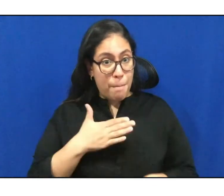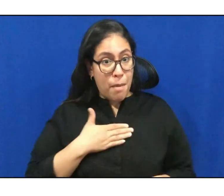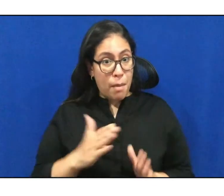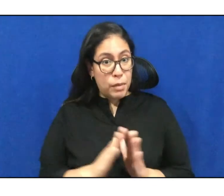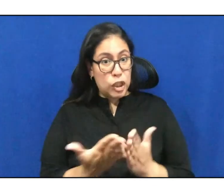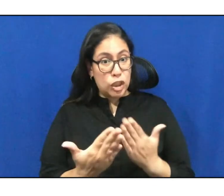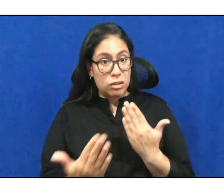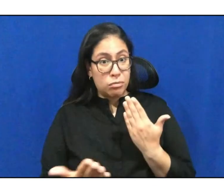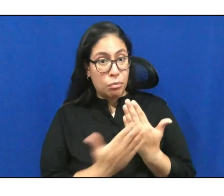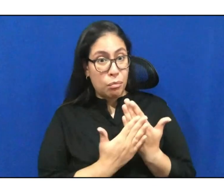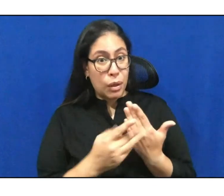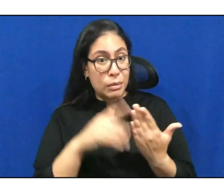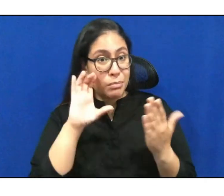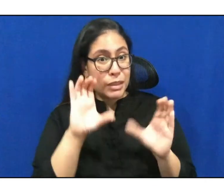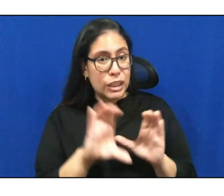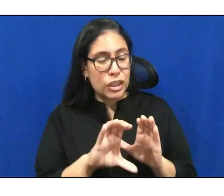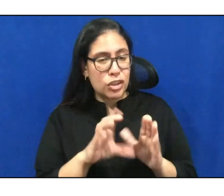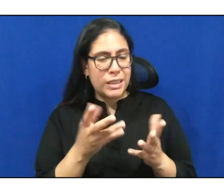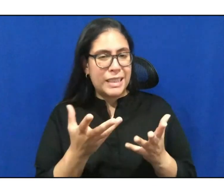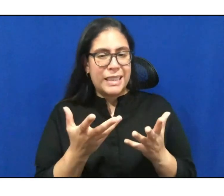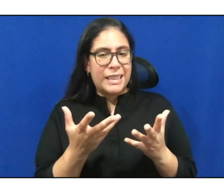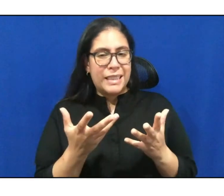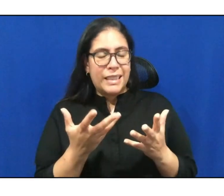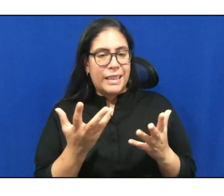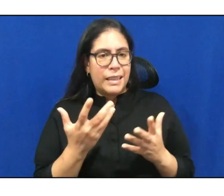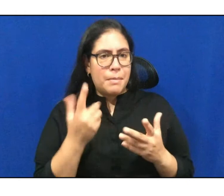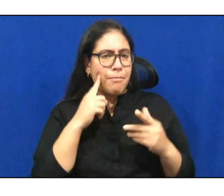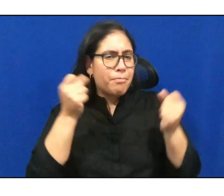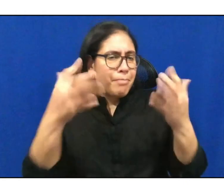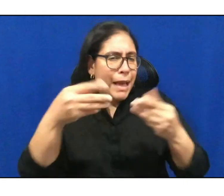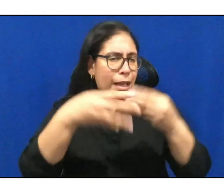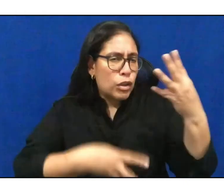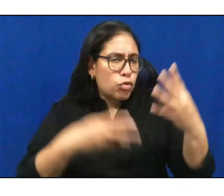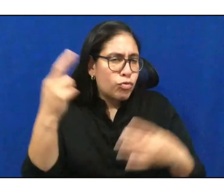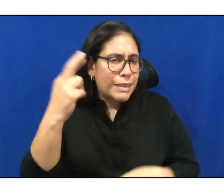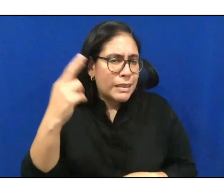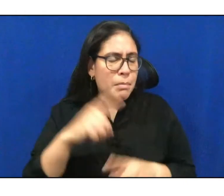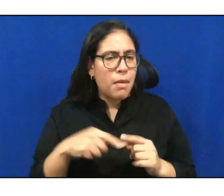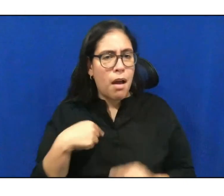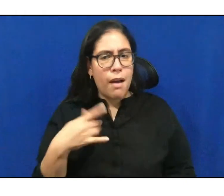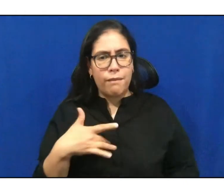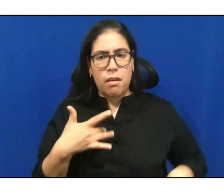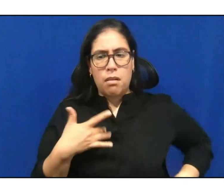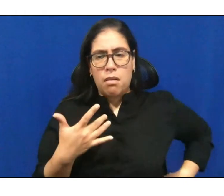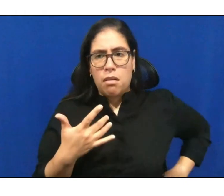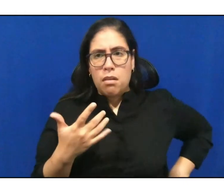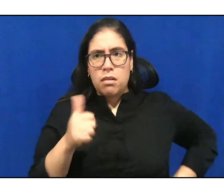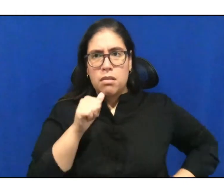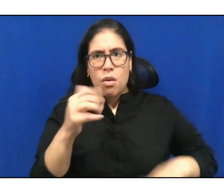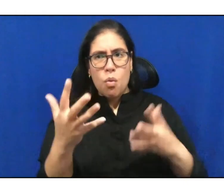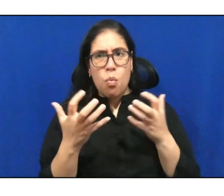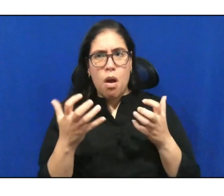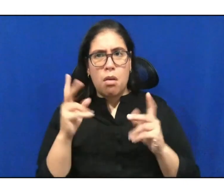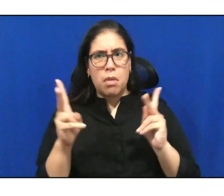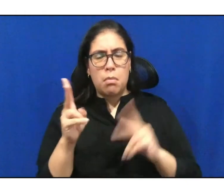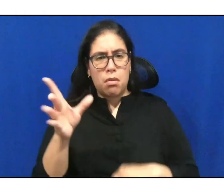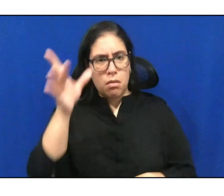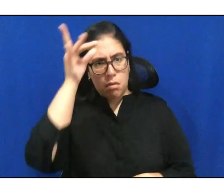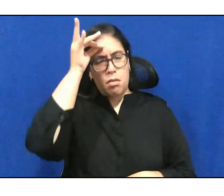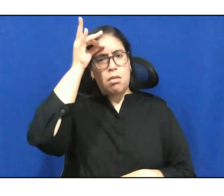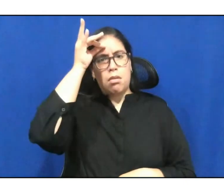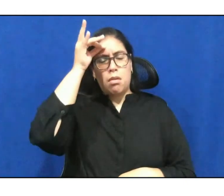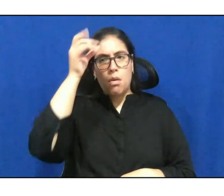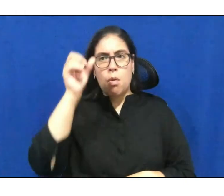of reasons. But mostly I felt like if I don't want people to have to live with that on their table, right?